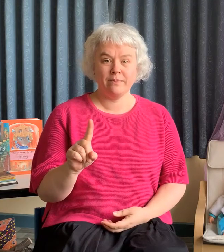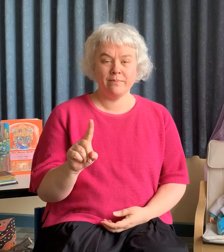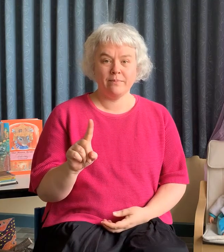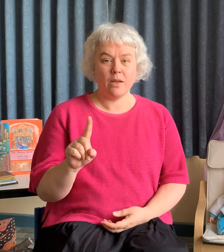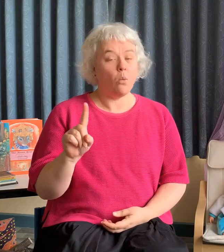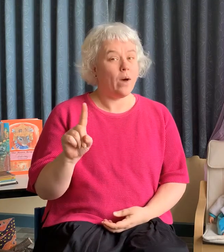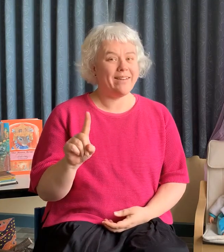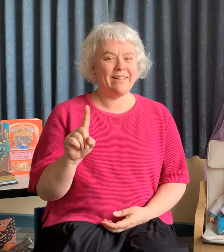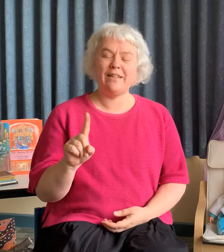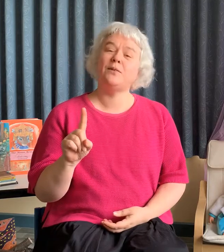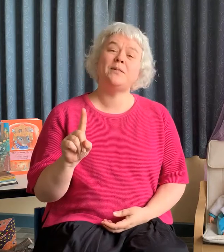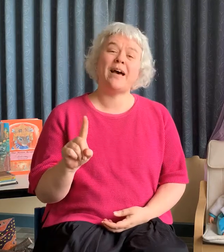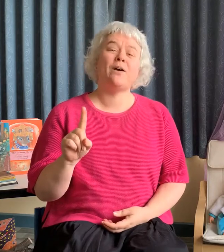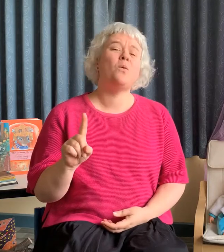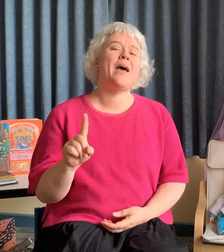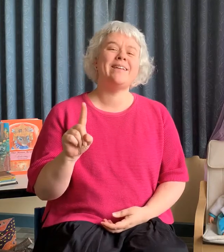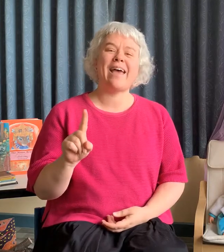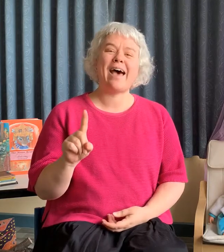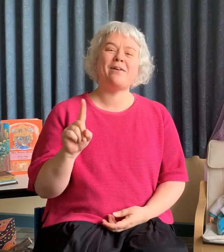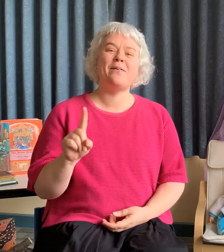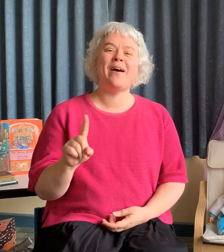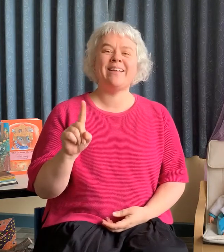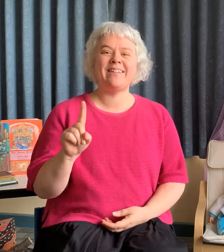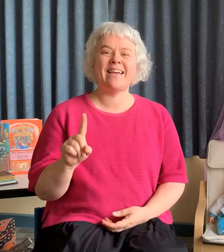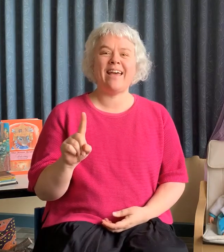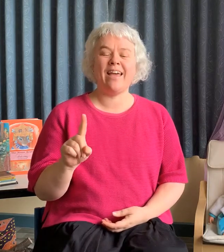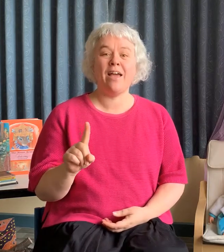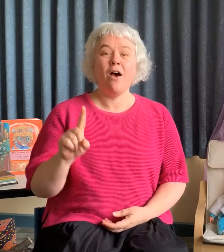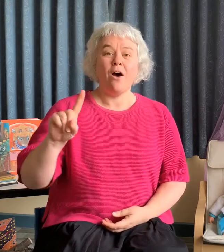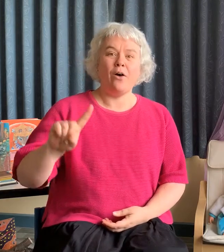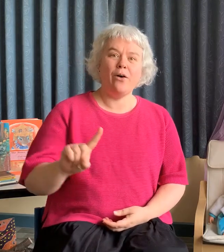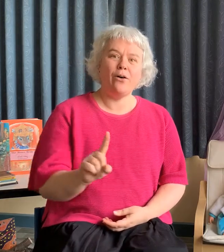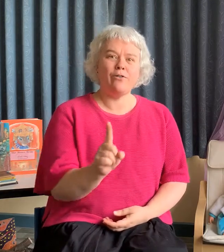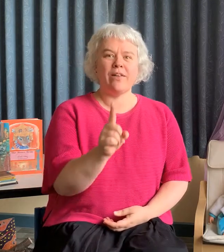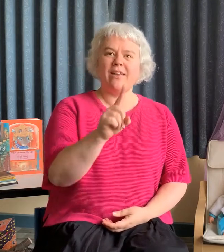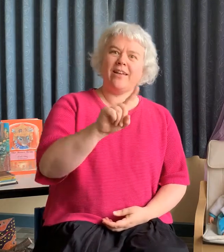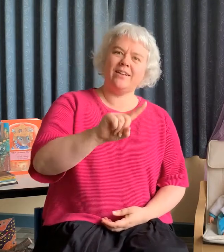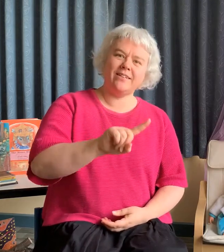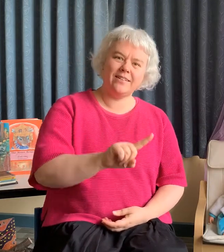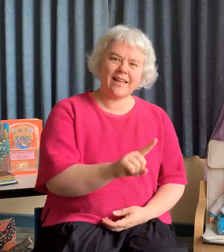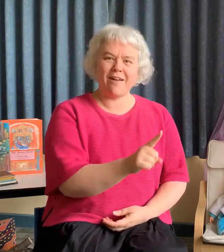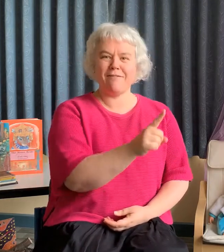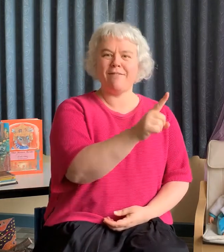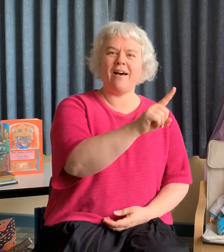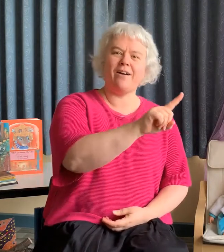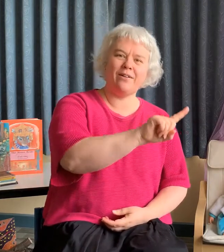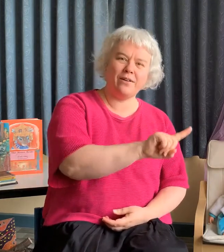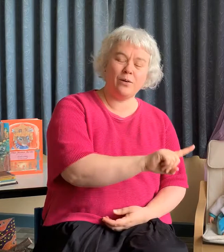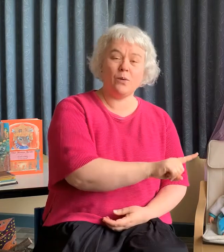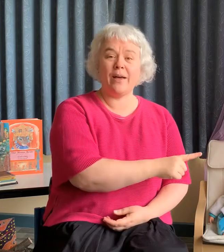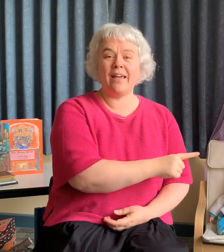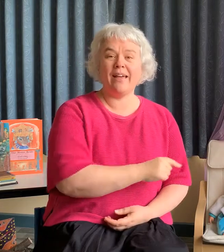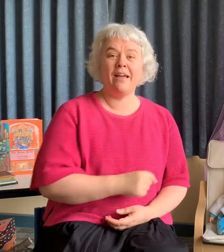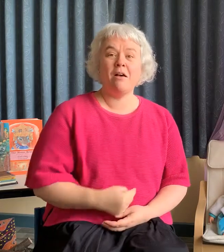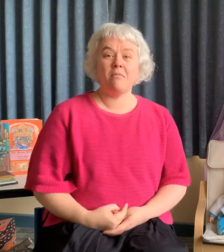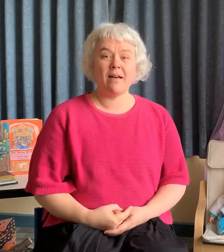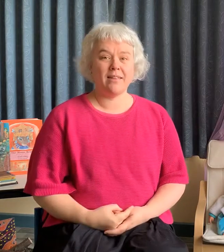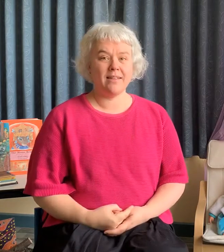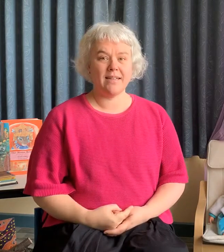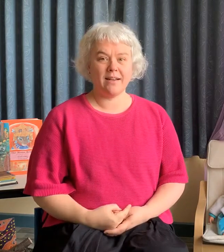One little duck went out one day Over the hills and far away Mother duck